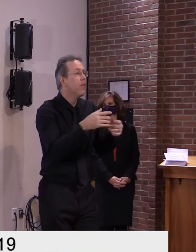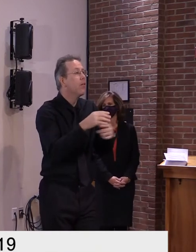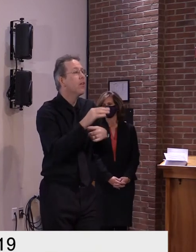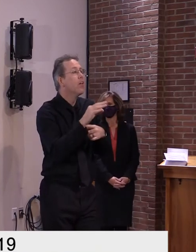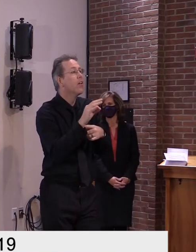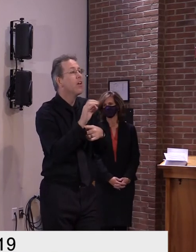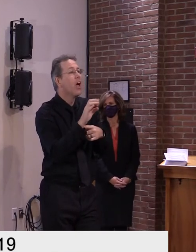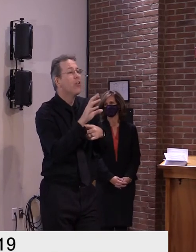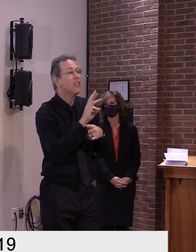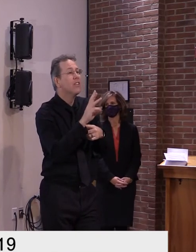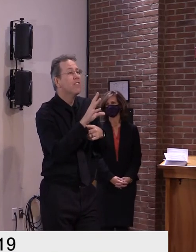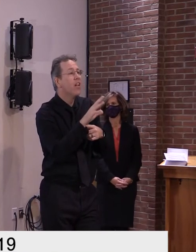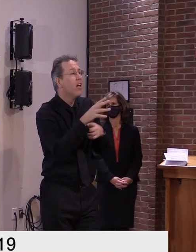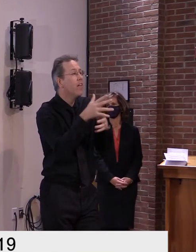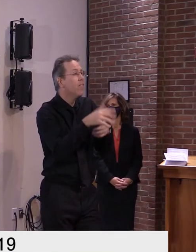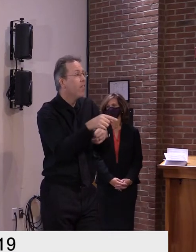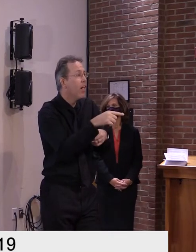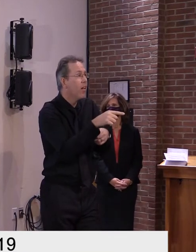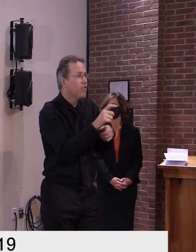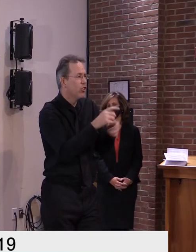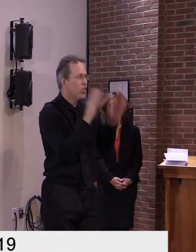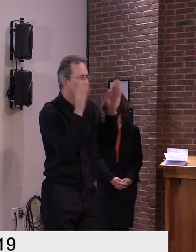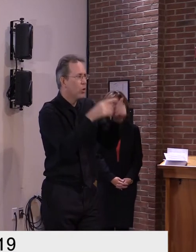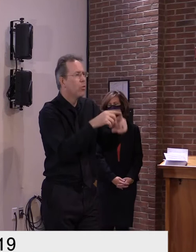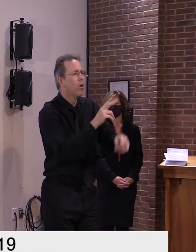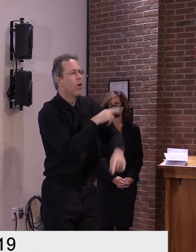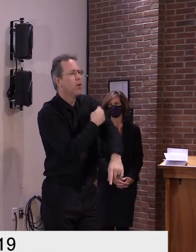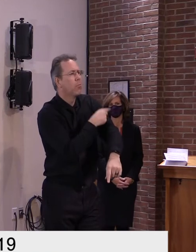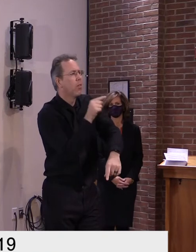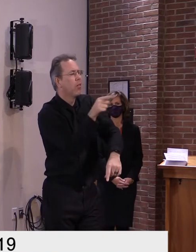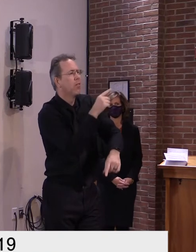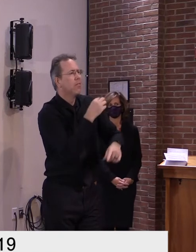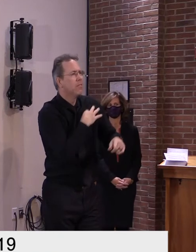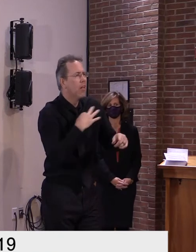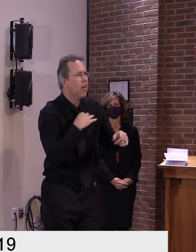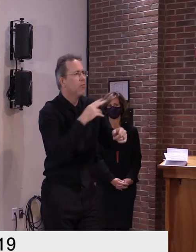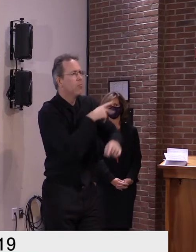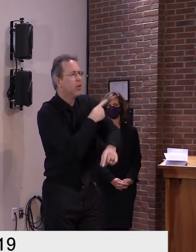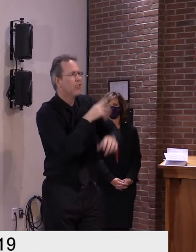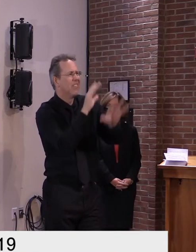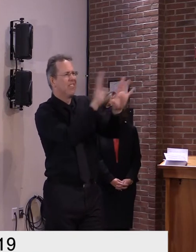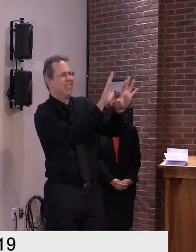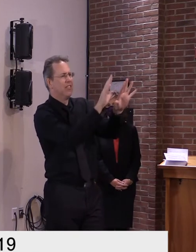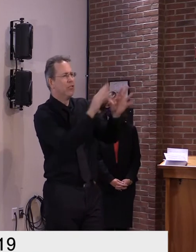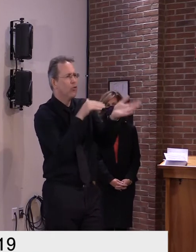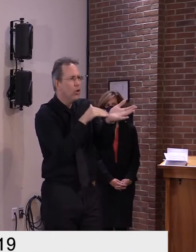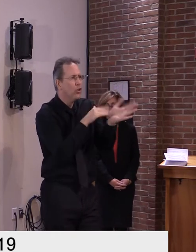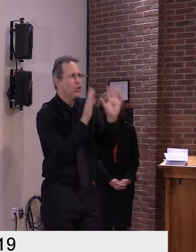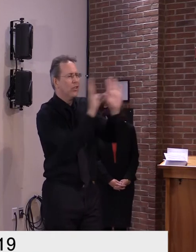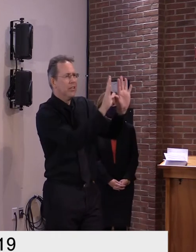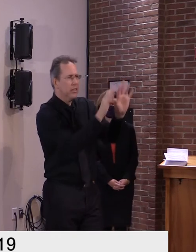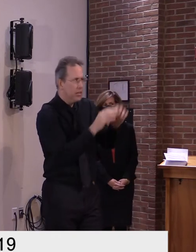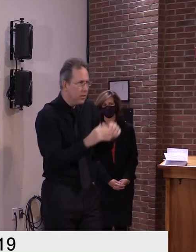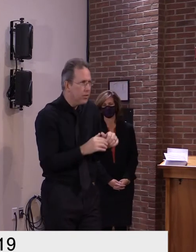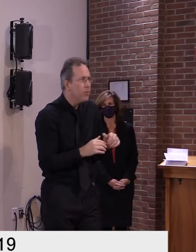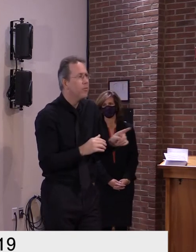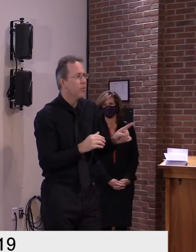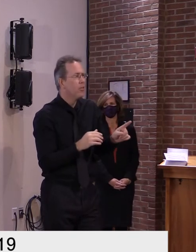That already limits where it can go, and that can be a big hit for one part of a state versus